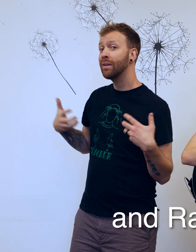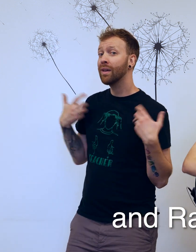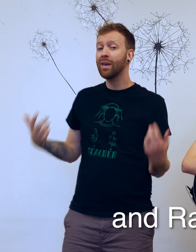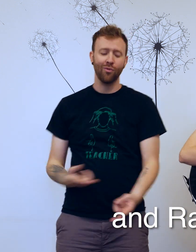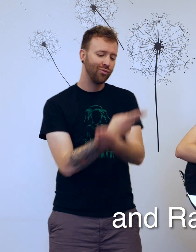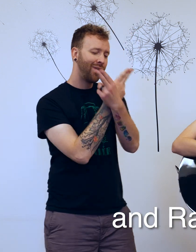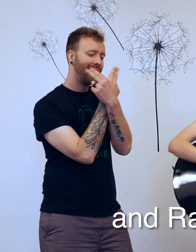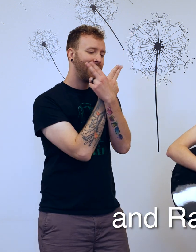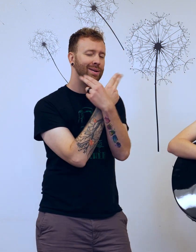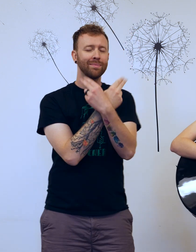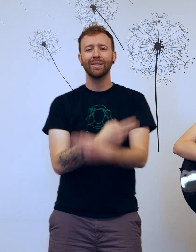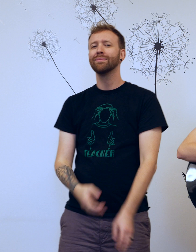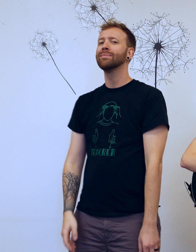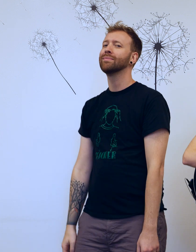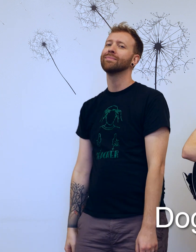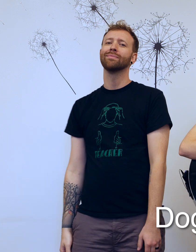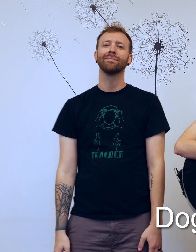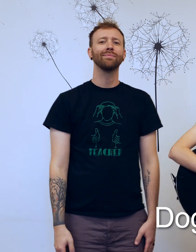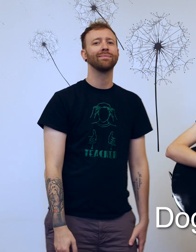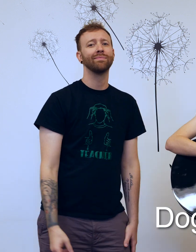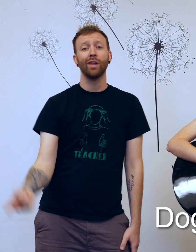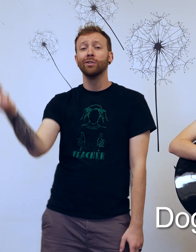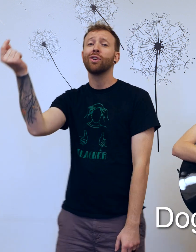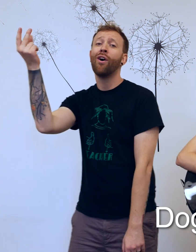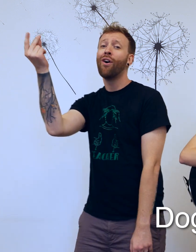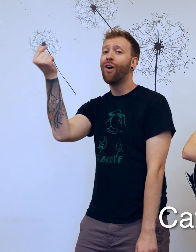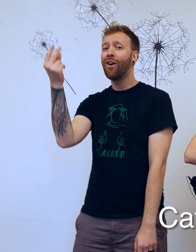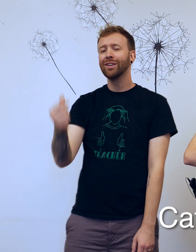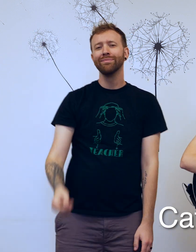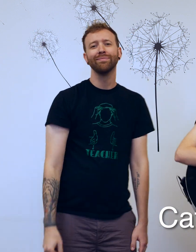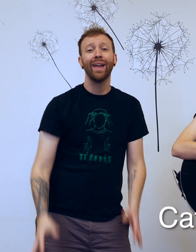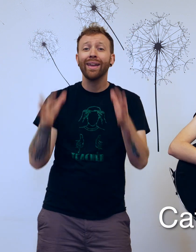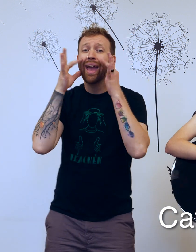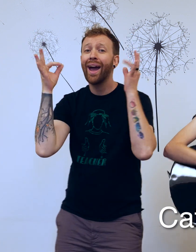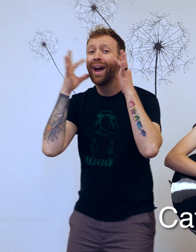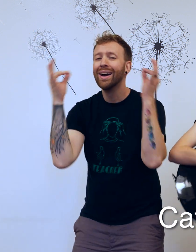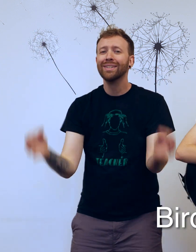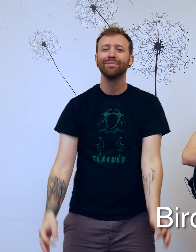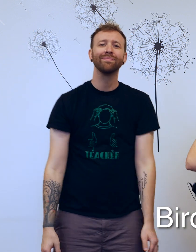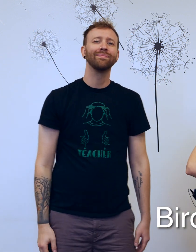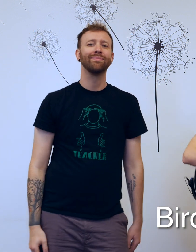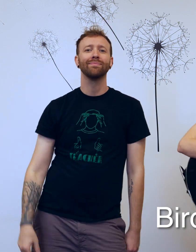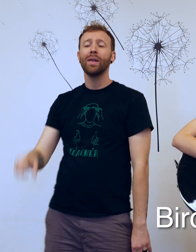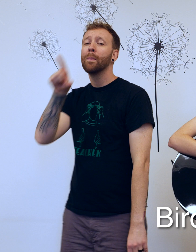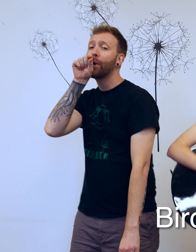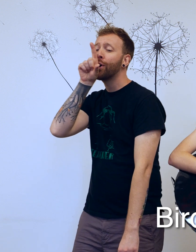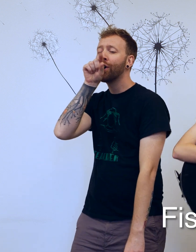monkeys and rabbits. There are dogs, woof, cats,